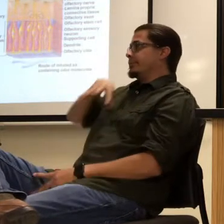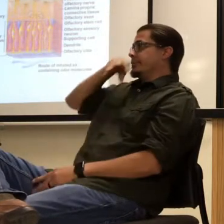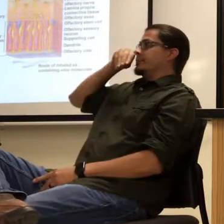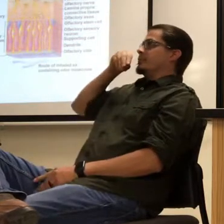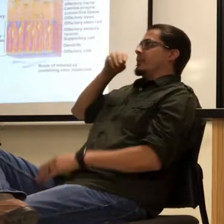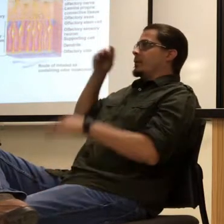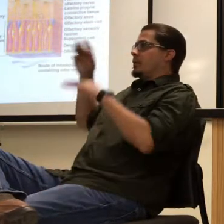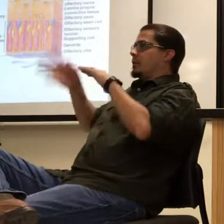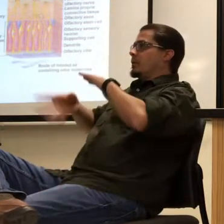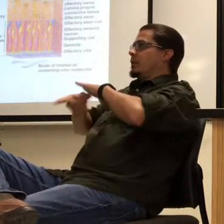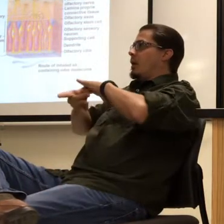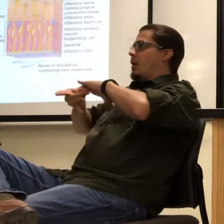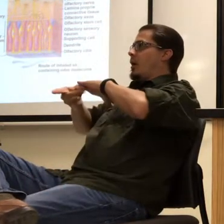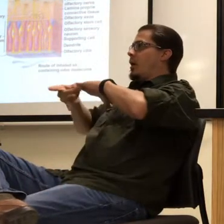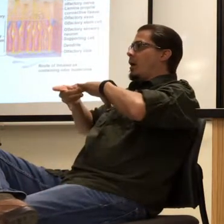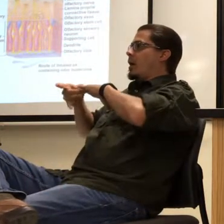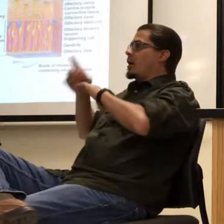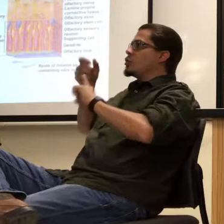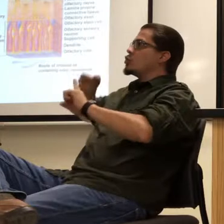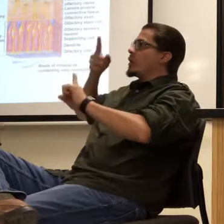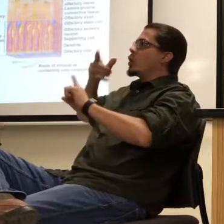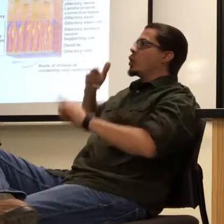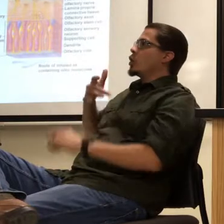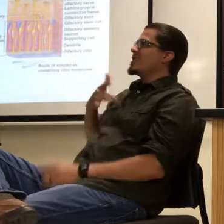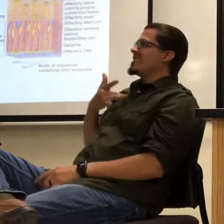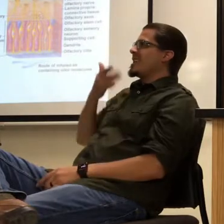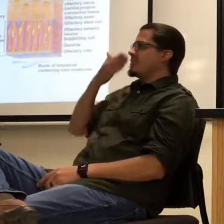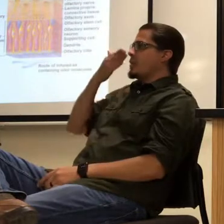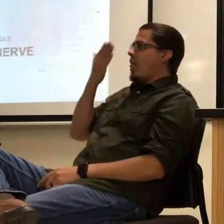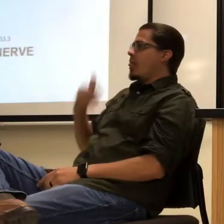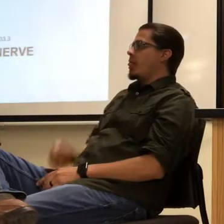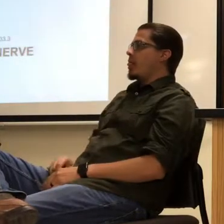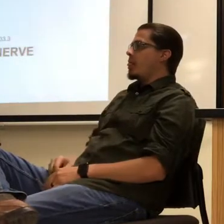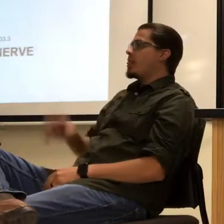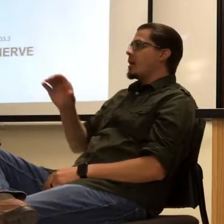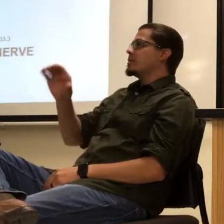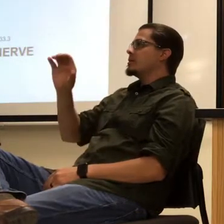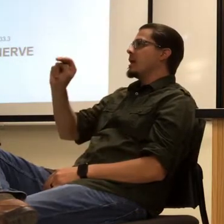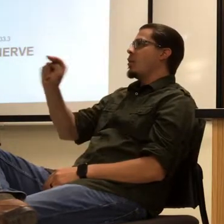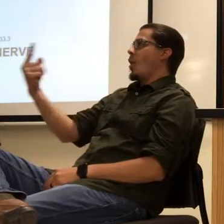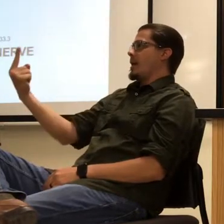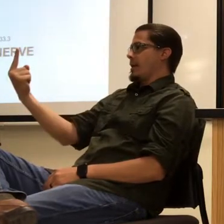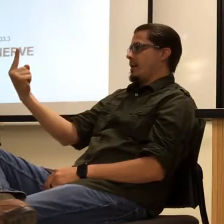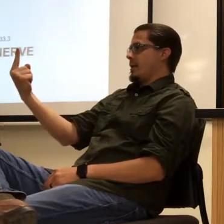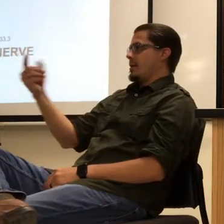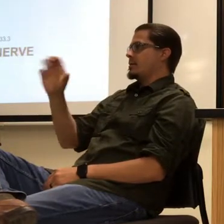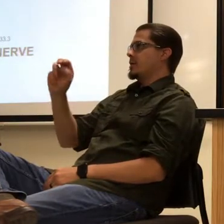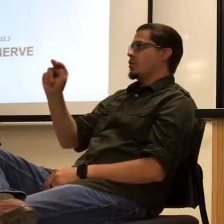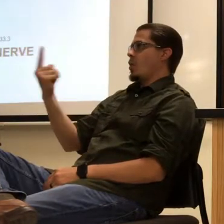olfactory epithelium to trigger the sense of smell, one of the special senses. That's cranial nerve one.